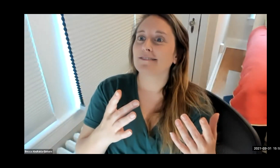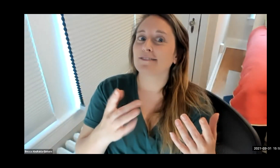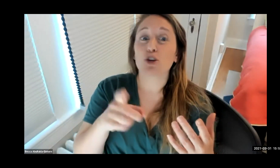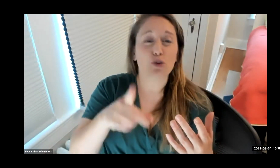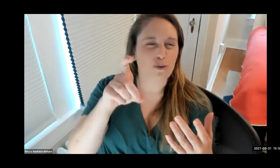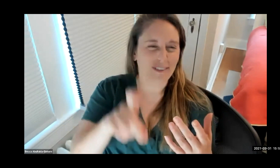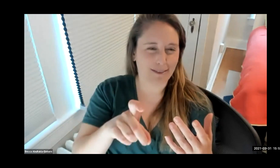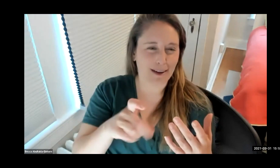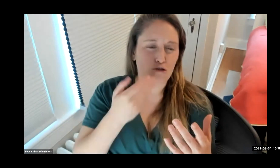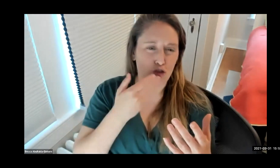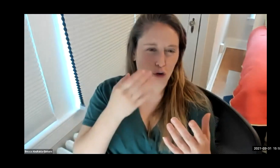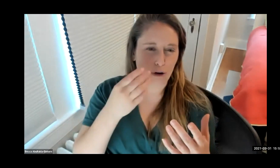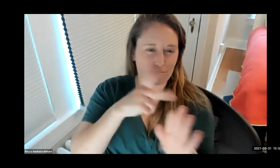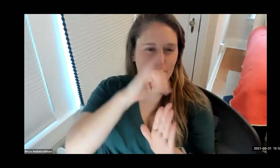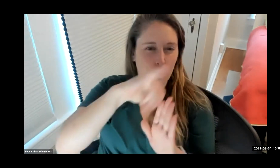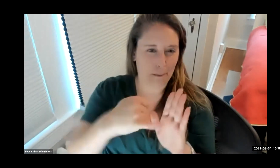as I was saying,